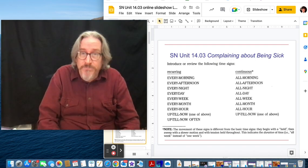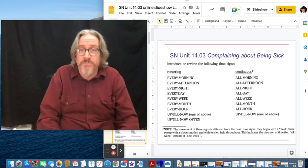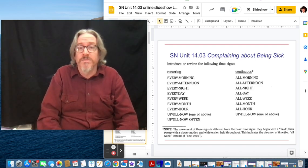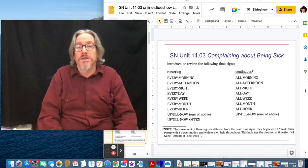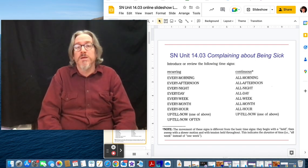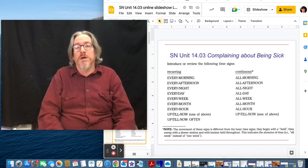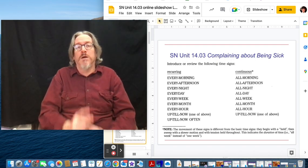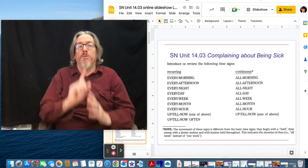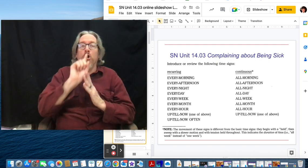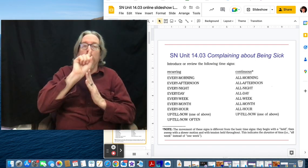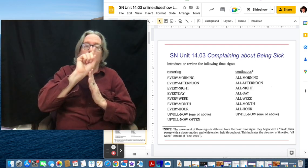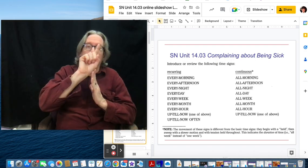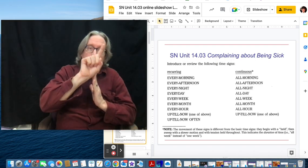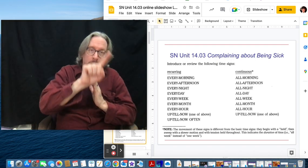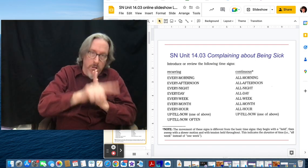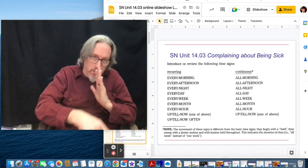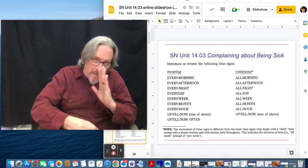slowly.